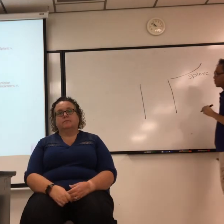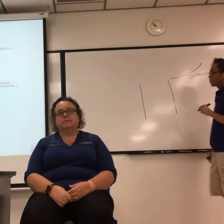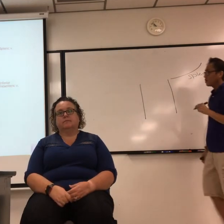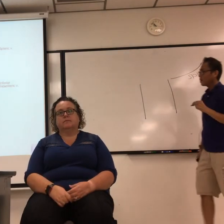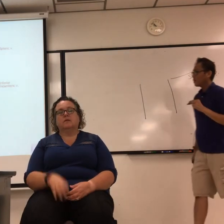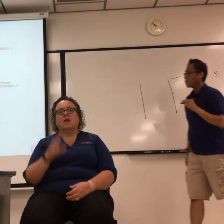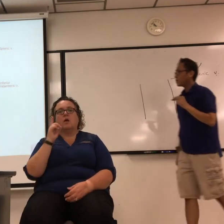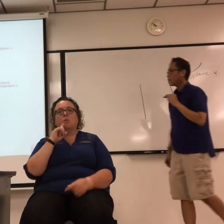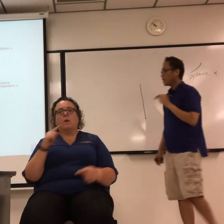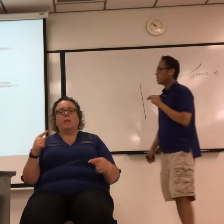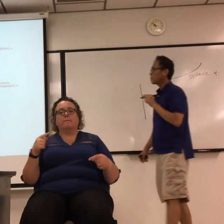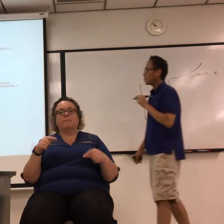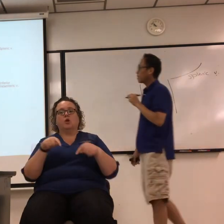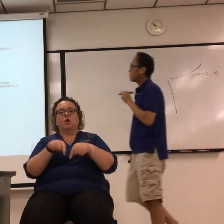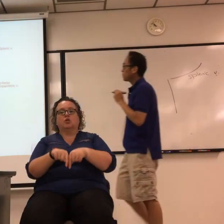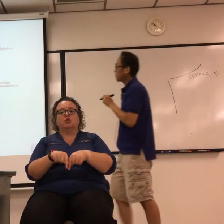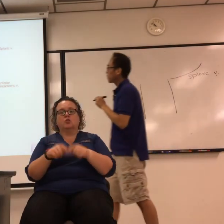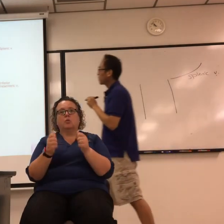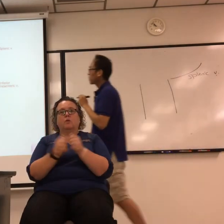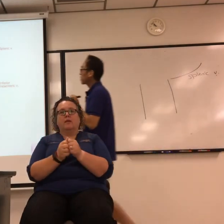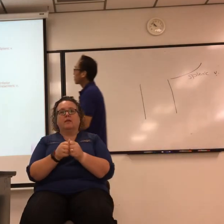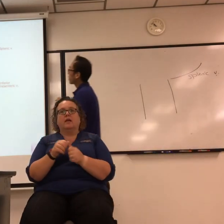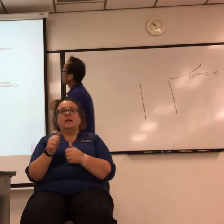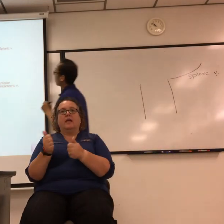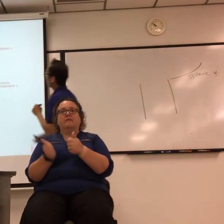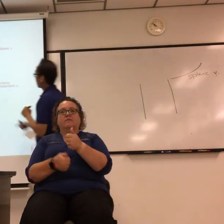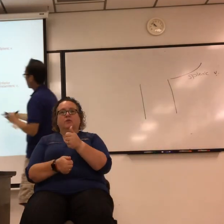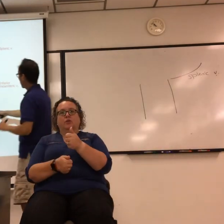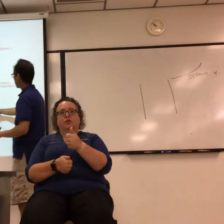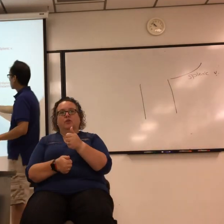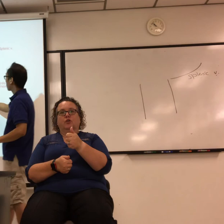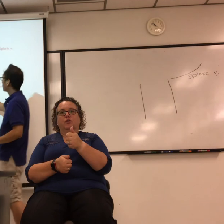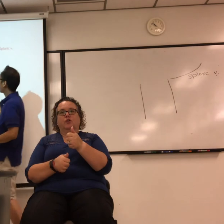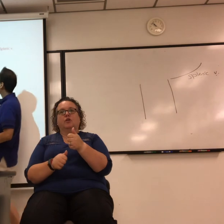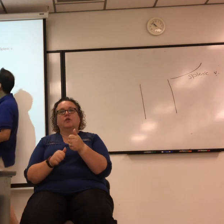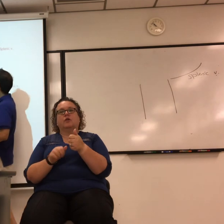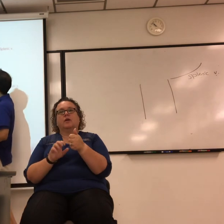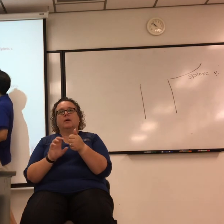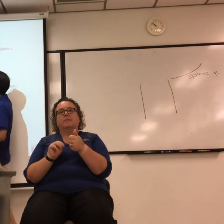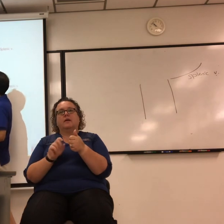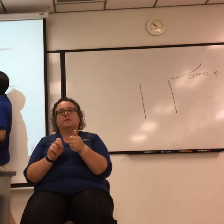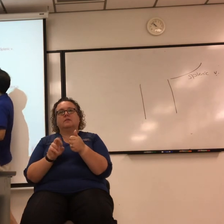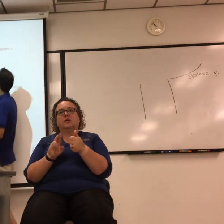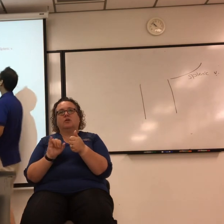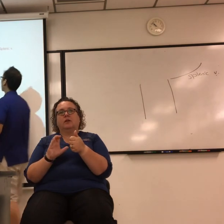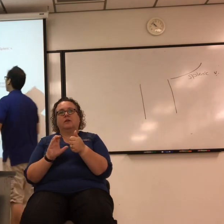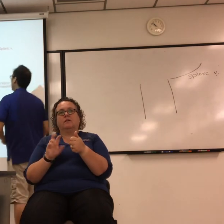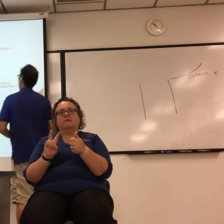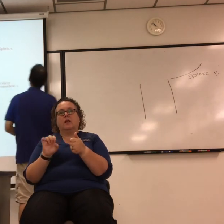merge with the inferior mesenteric vein.